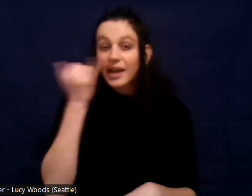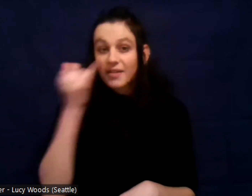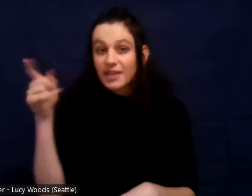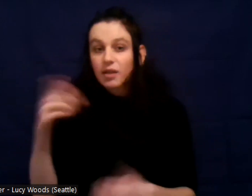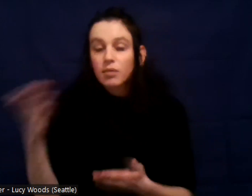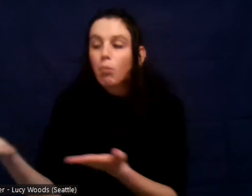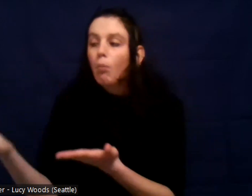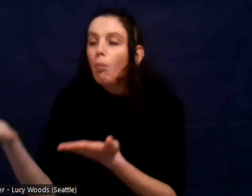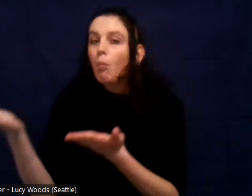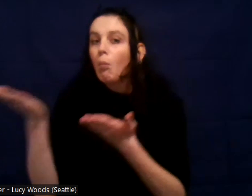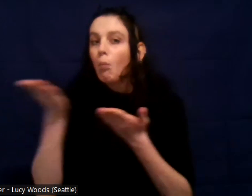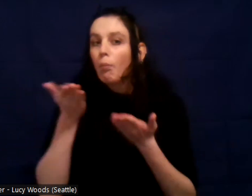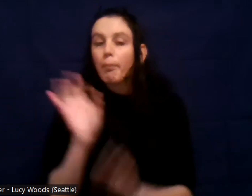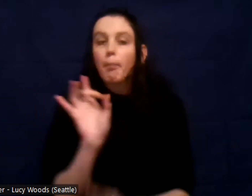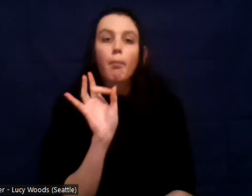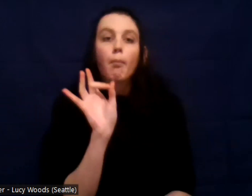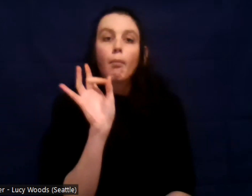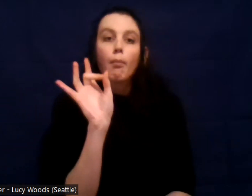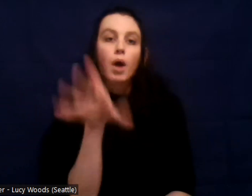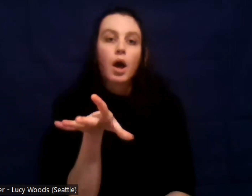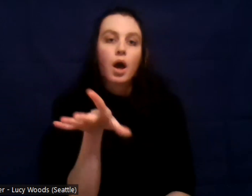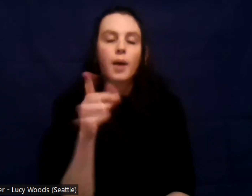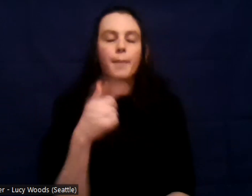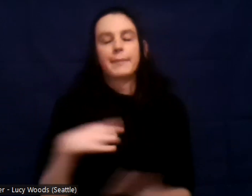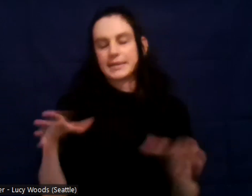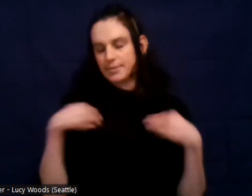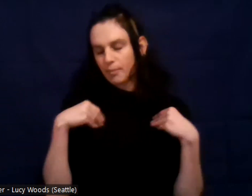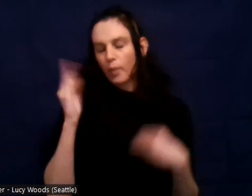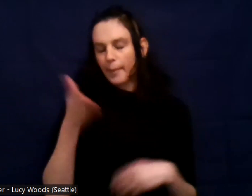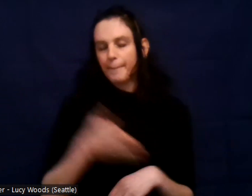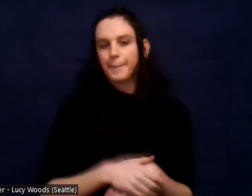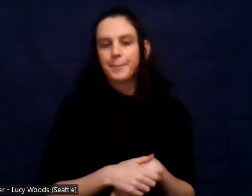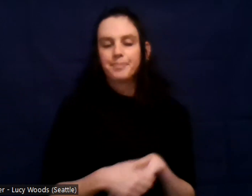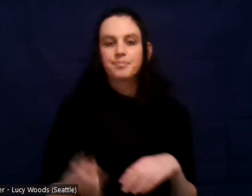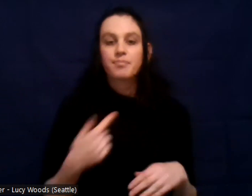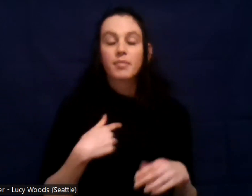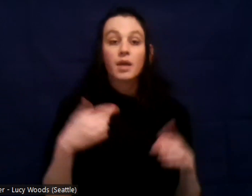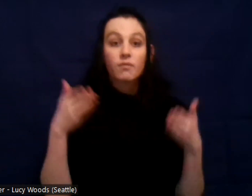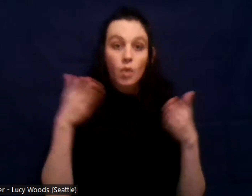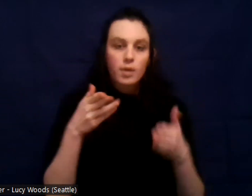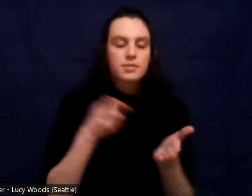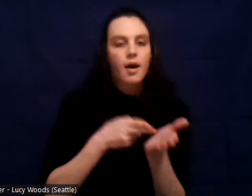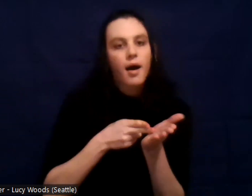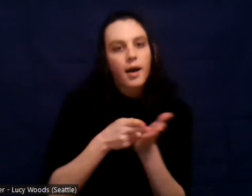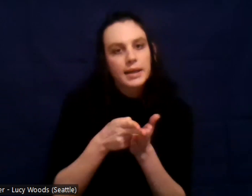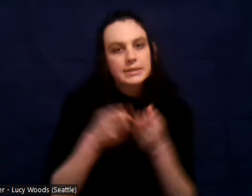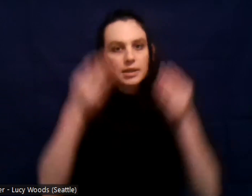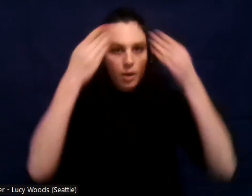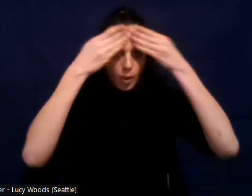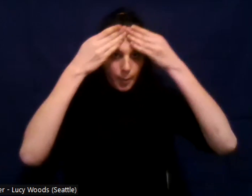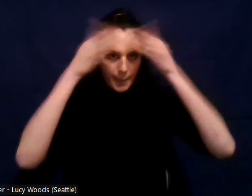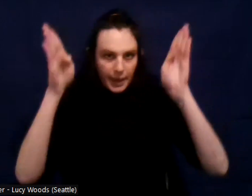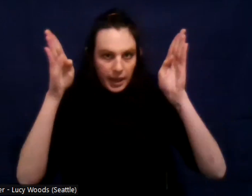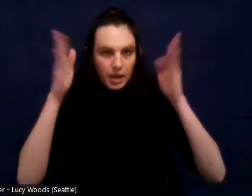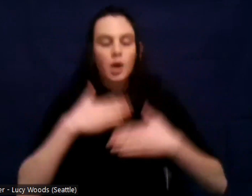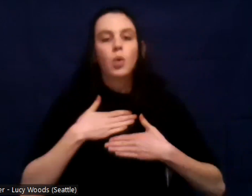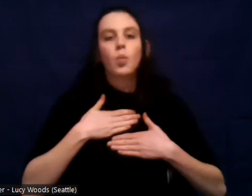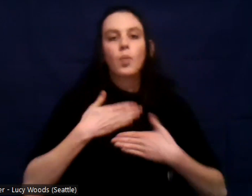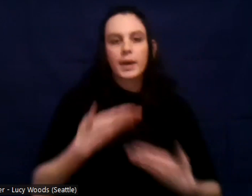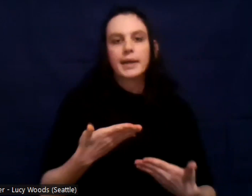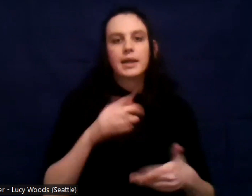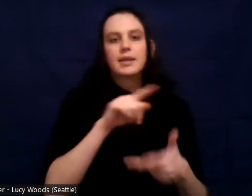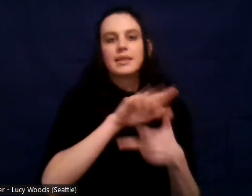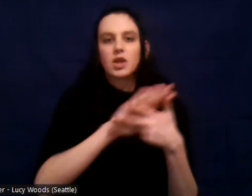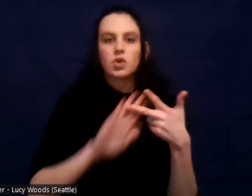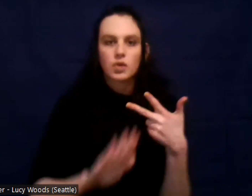So, and I really focused on honesty, open-mindedness, and willingness. That was the three that the book